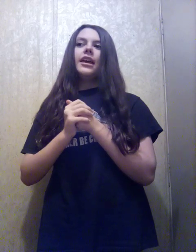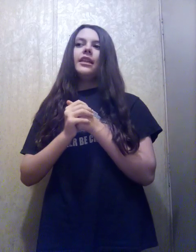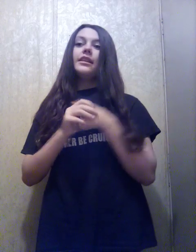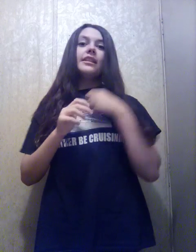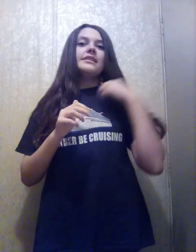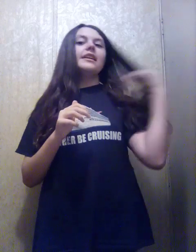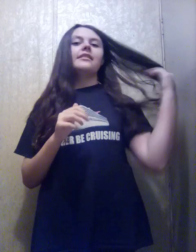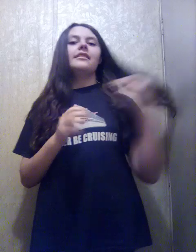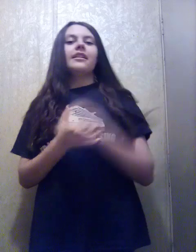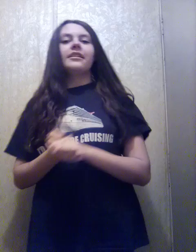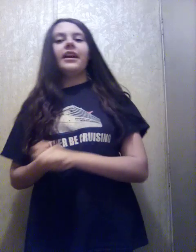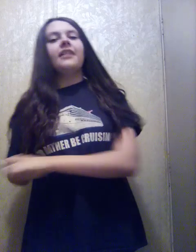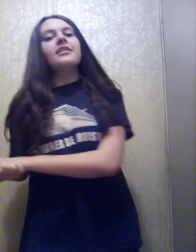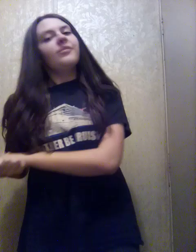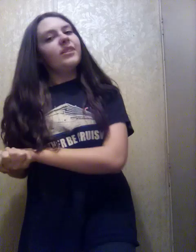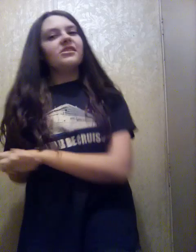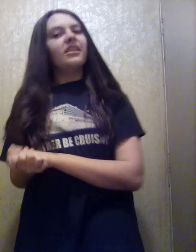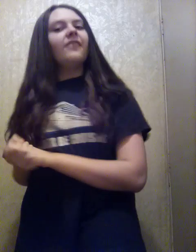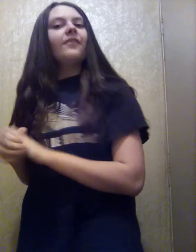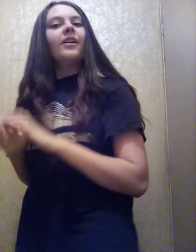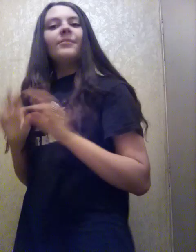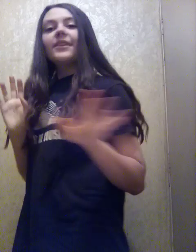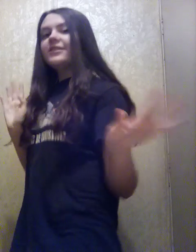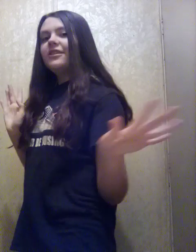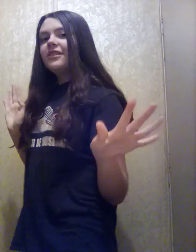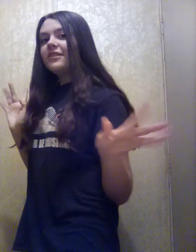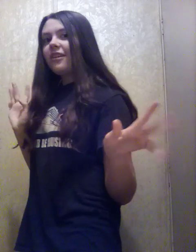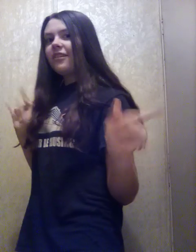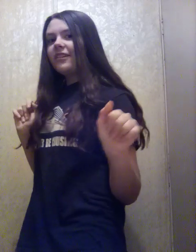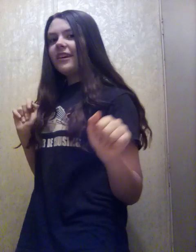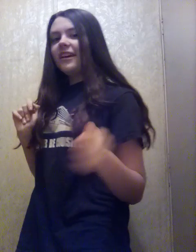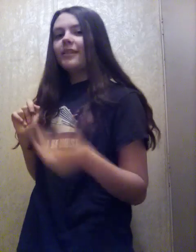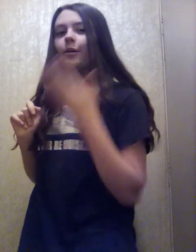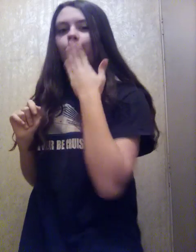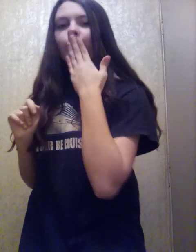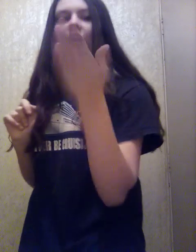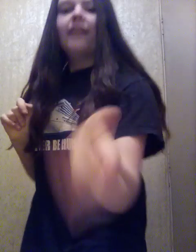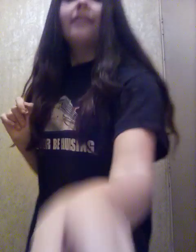think that's it. Okay, much love from Shota Todoroki. Mwah!